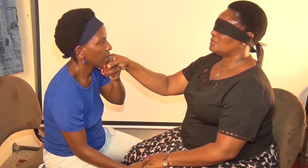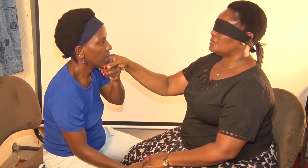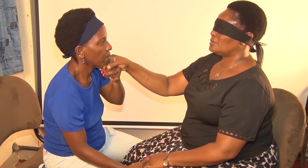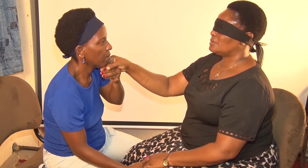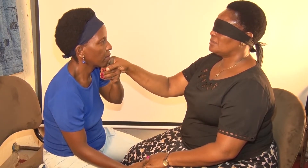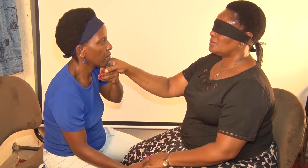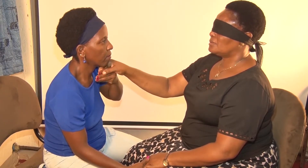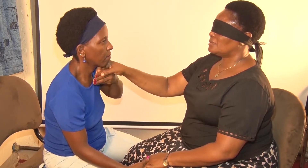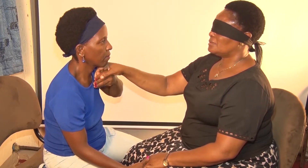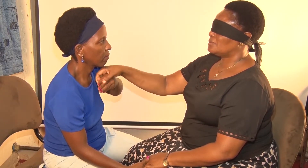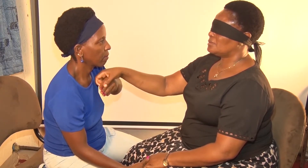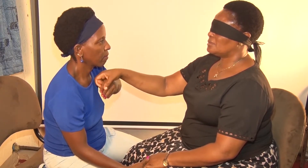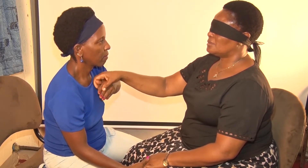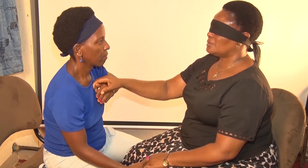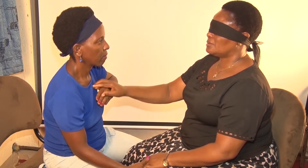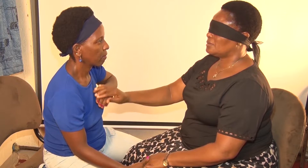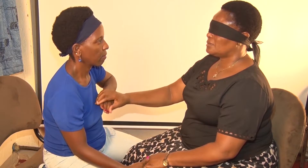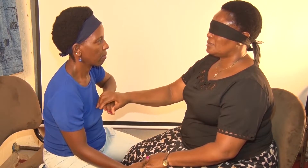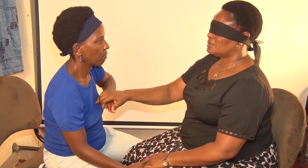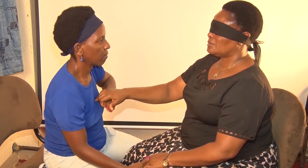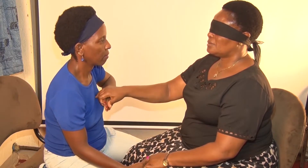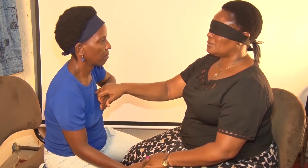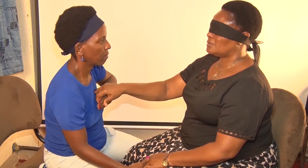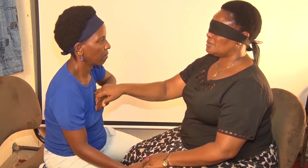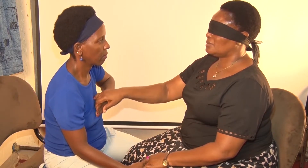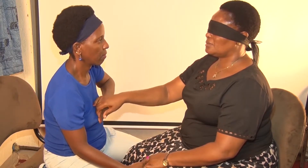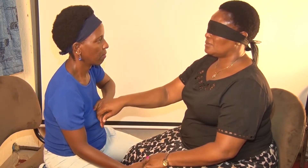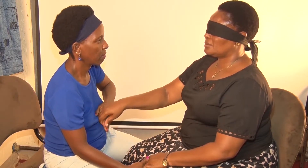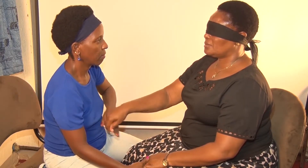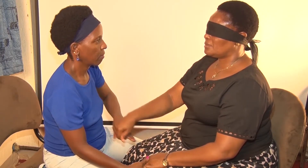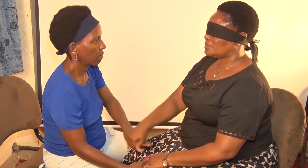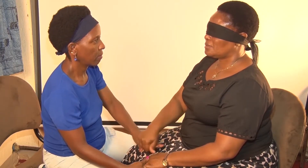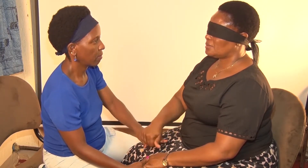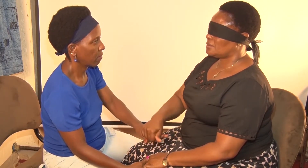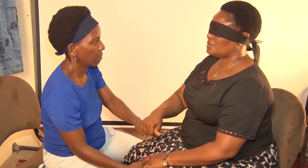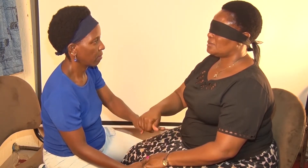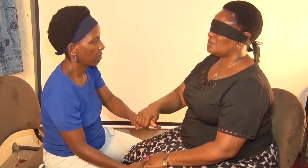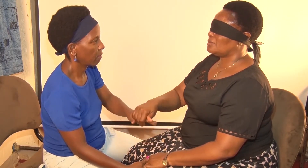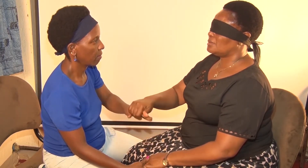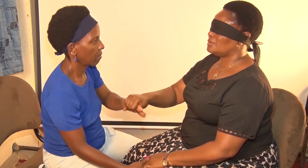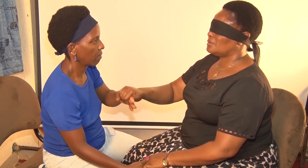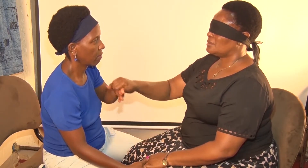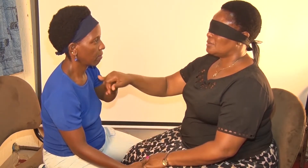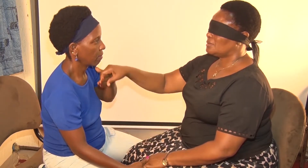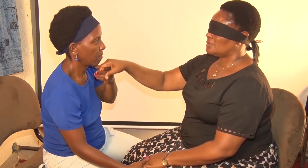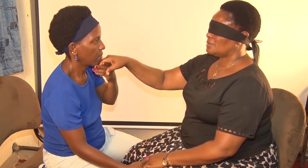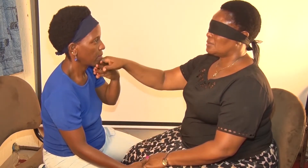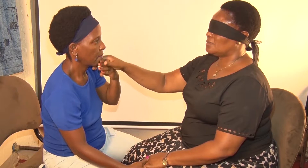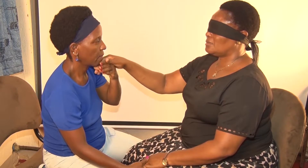This person, the listening hand, this is the listening hand of the person with deaf blindness, will be on top of your